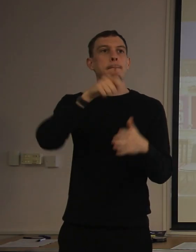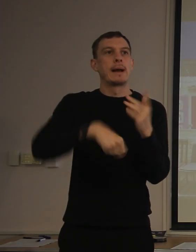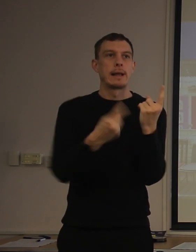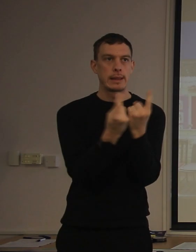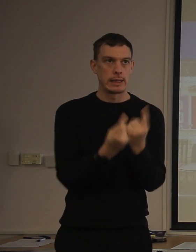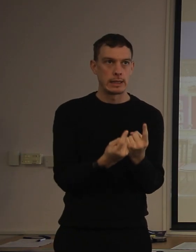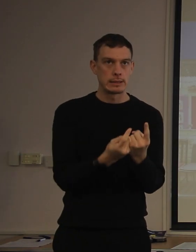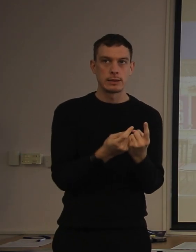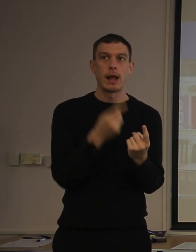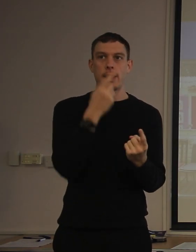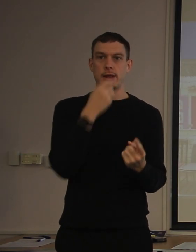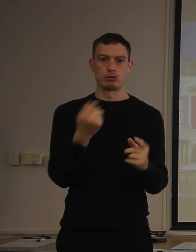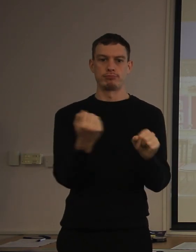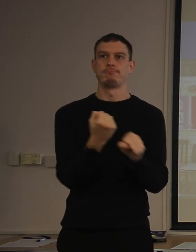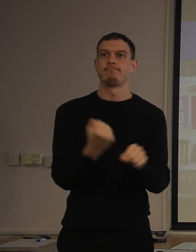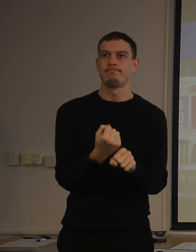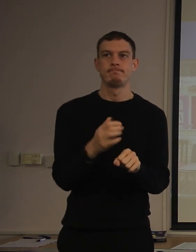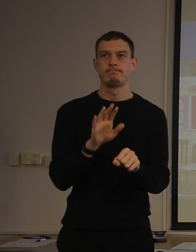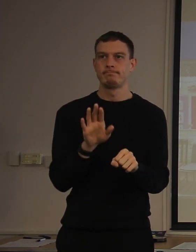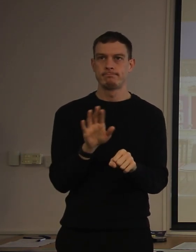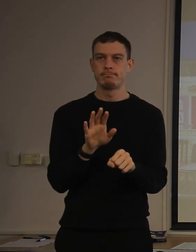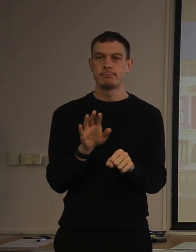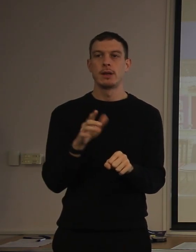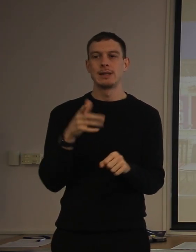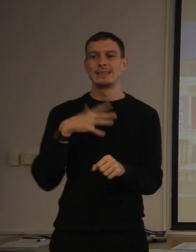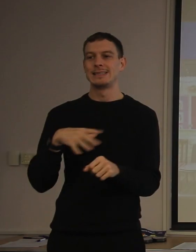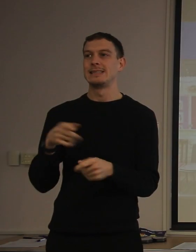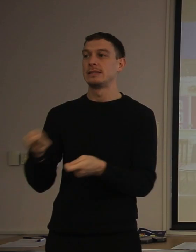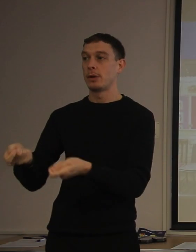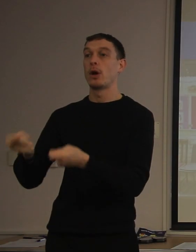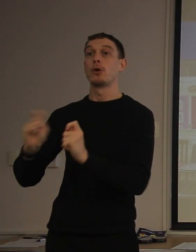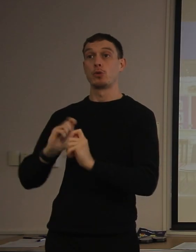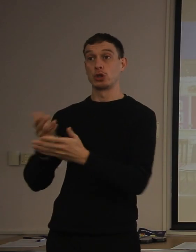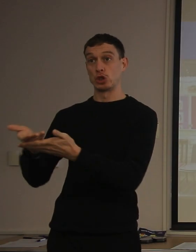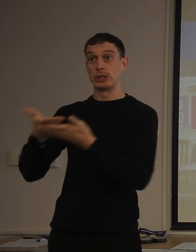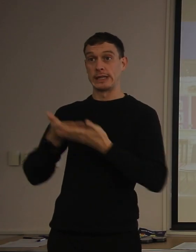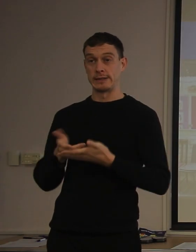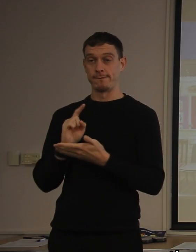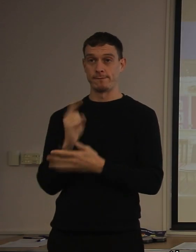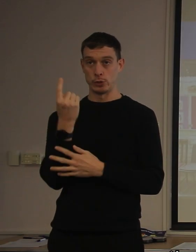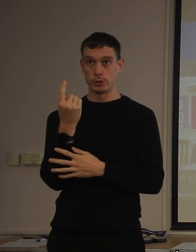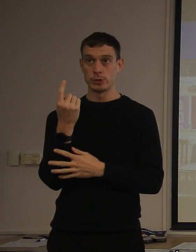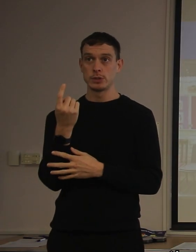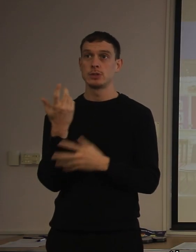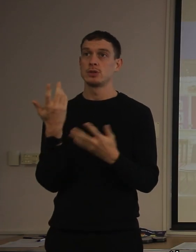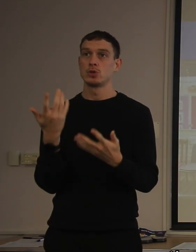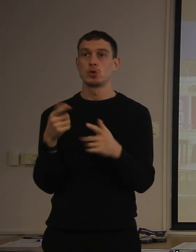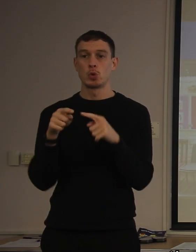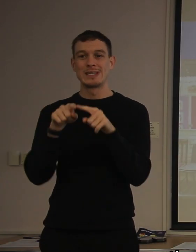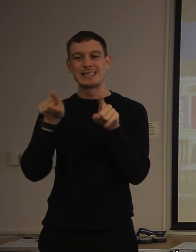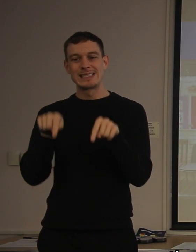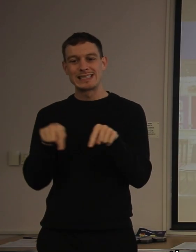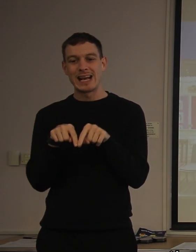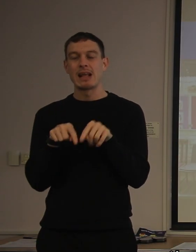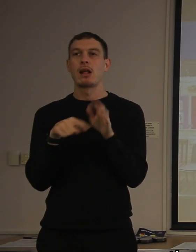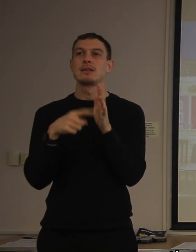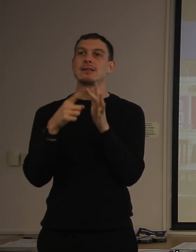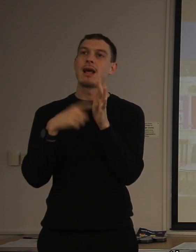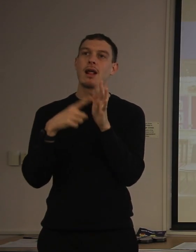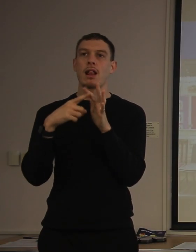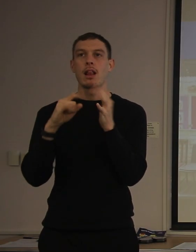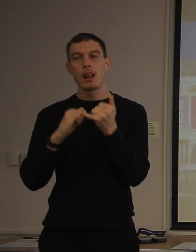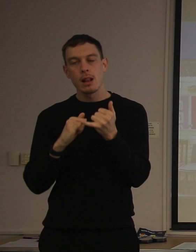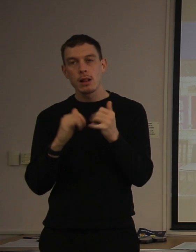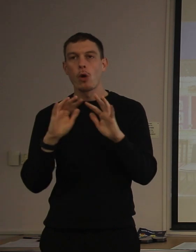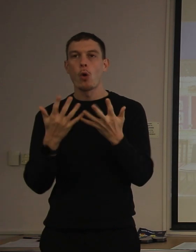stuff. So we get a lot of kind of furniture donated, and a lot of tiles and picture frames